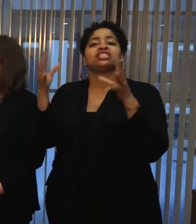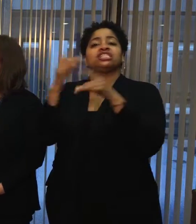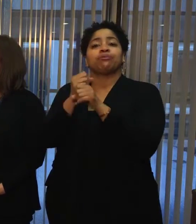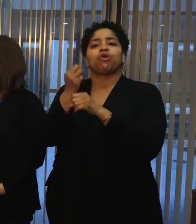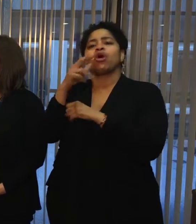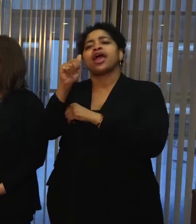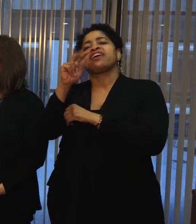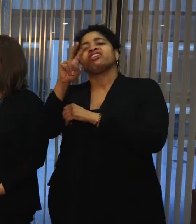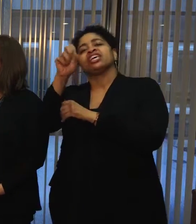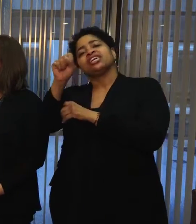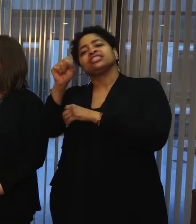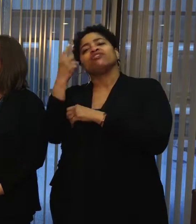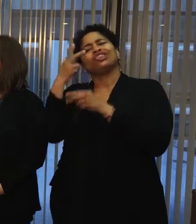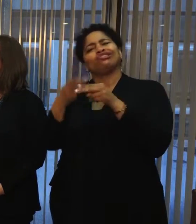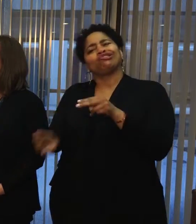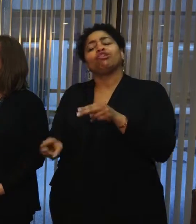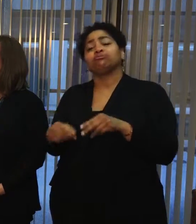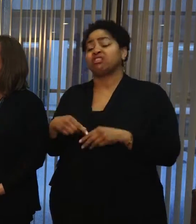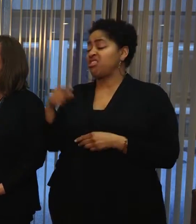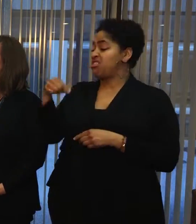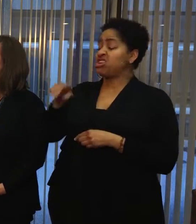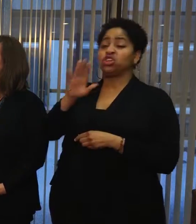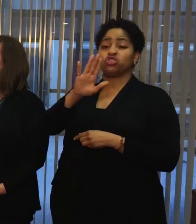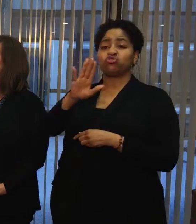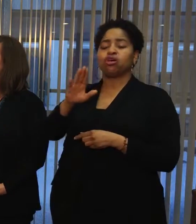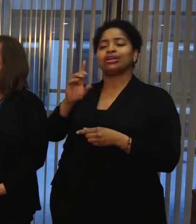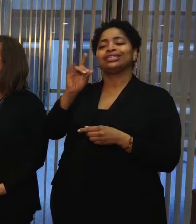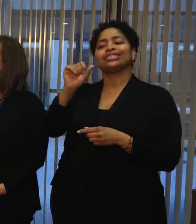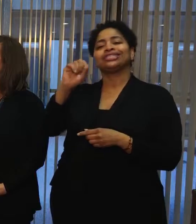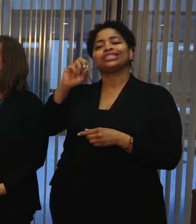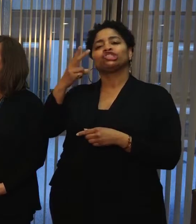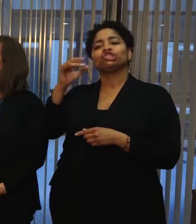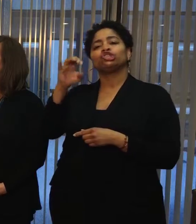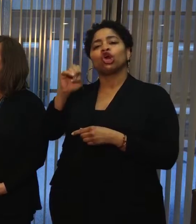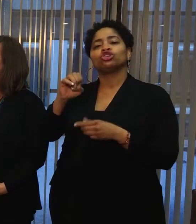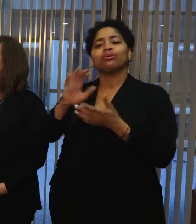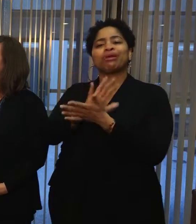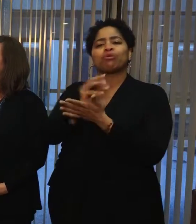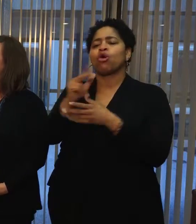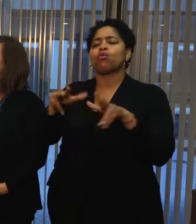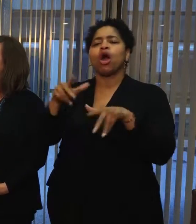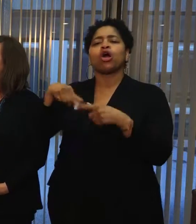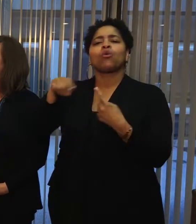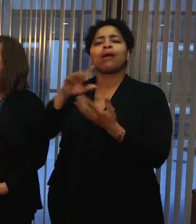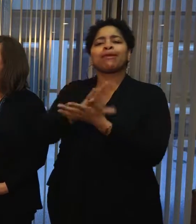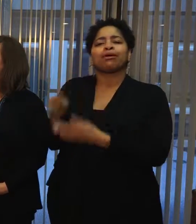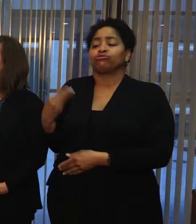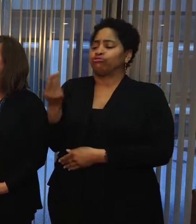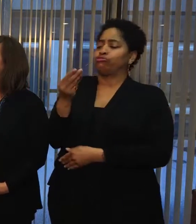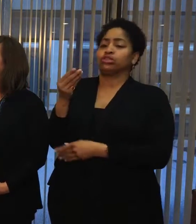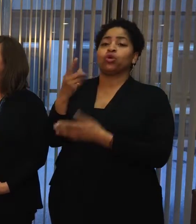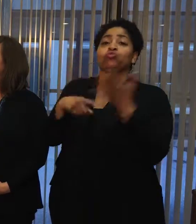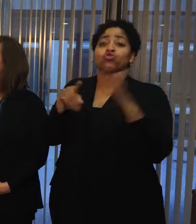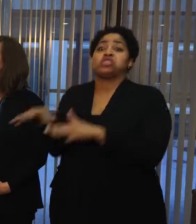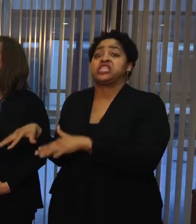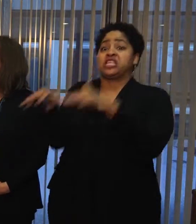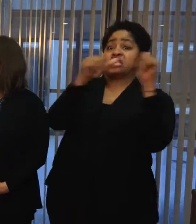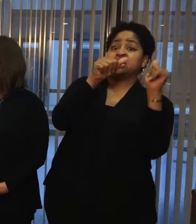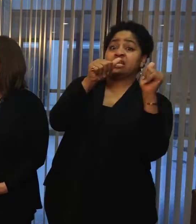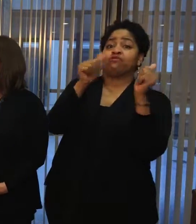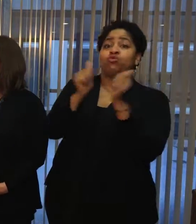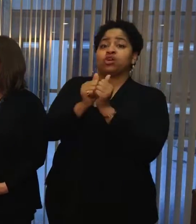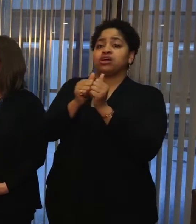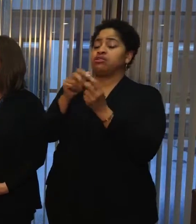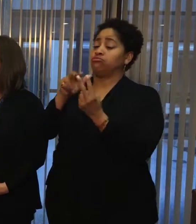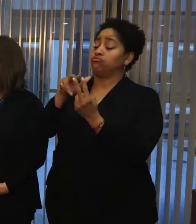the AVS for short. And these are your discharge papers or your walk around papers that you used to get. They're the things you leave with after you